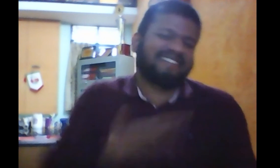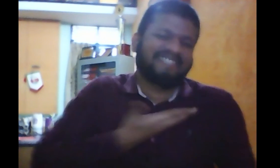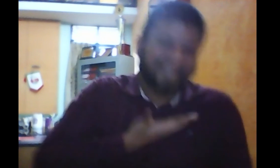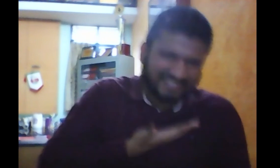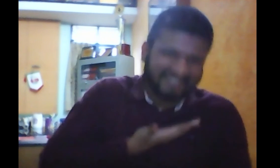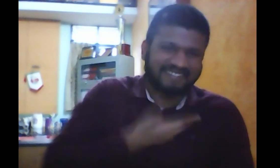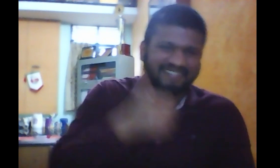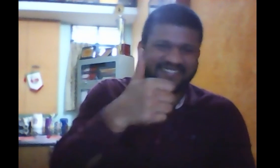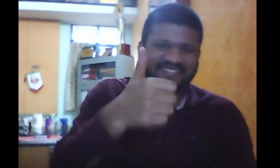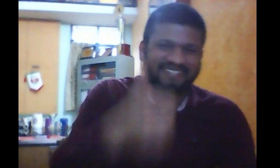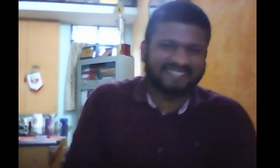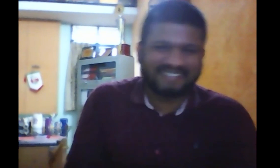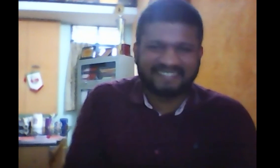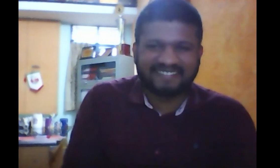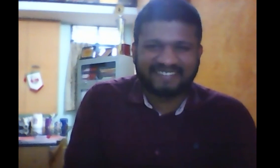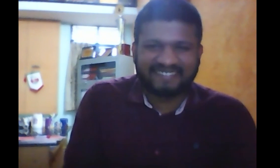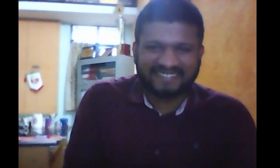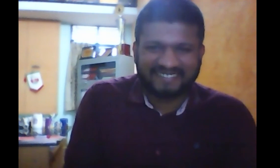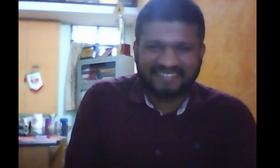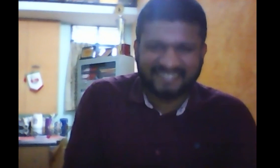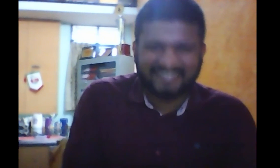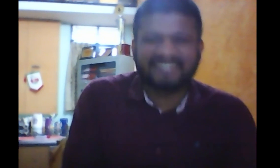So this is welcome. Welcome you all.